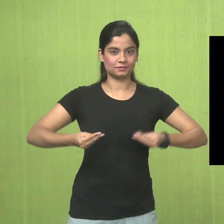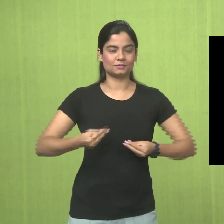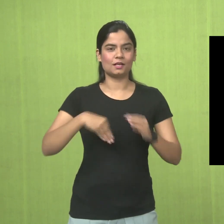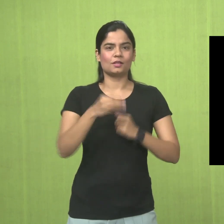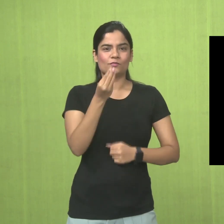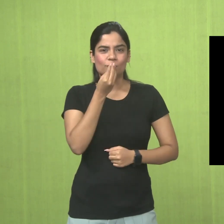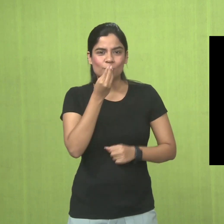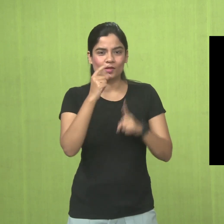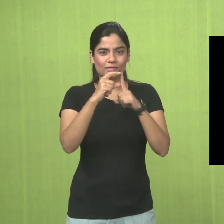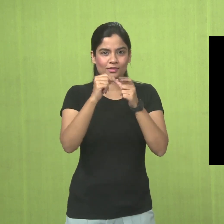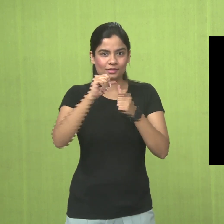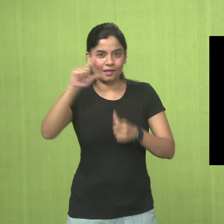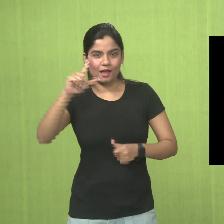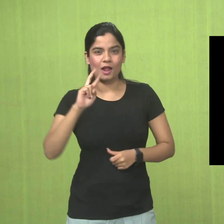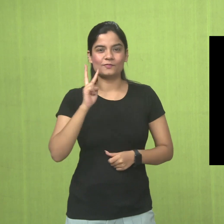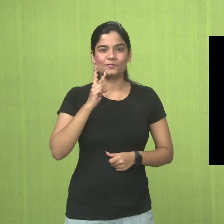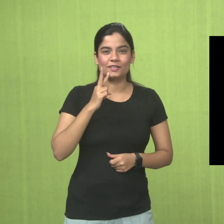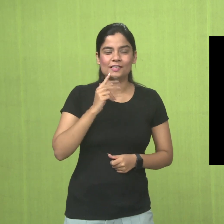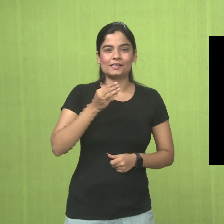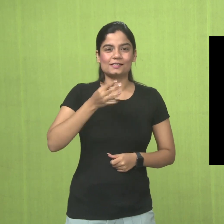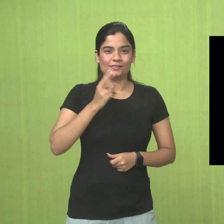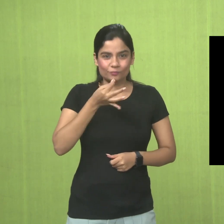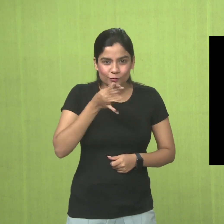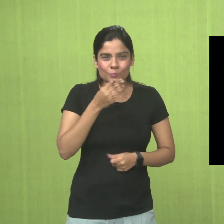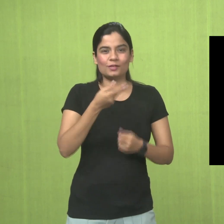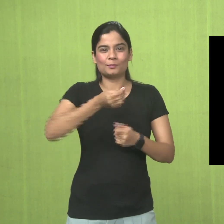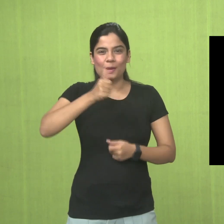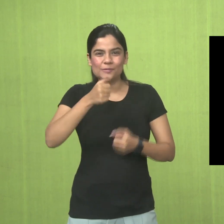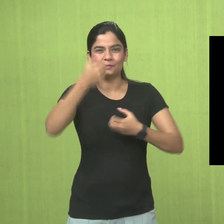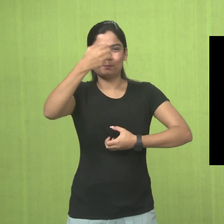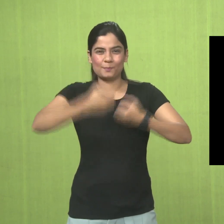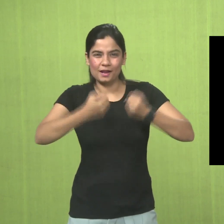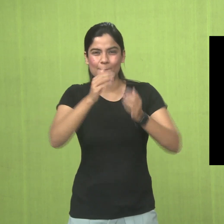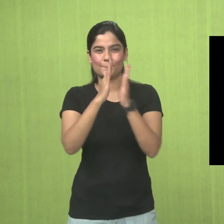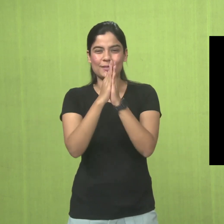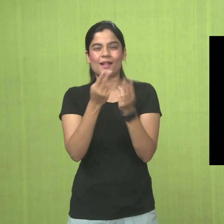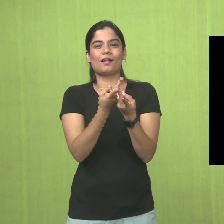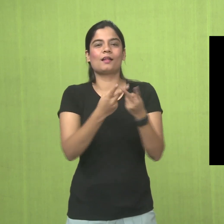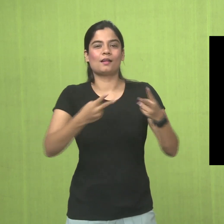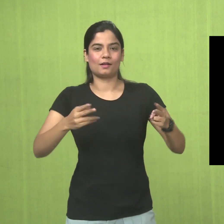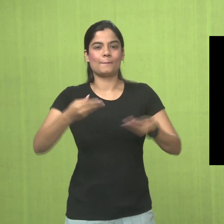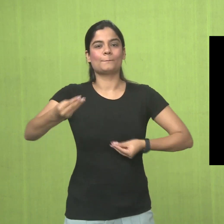a business. He ran a grocery store where he sold different food